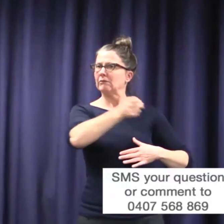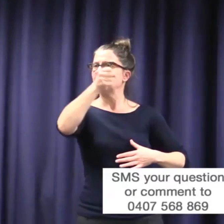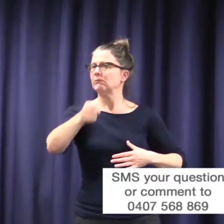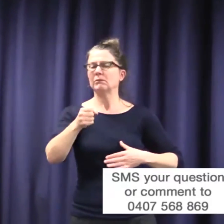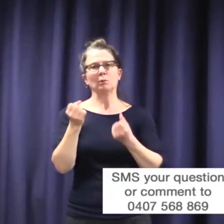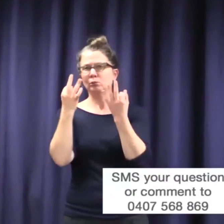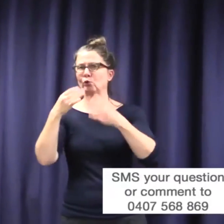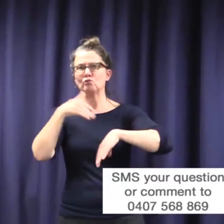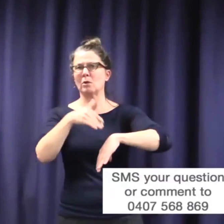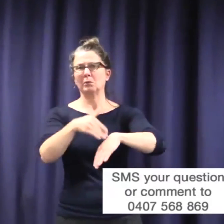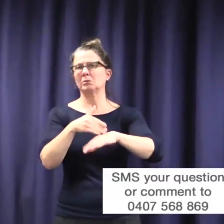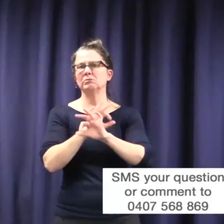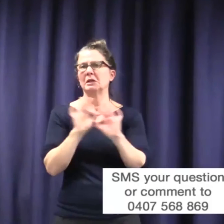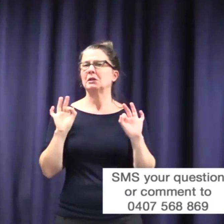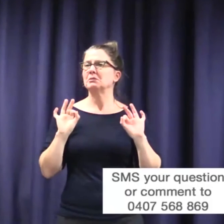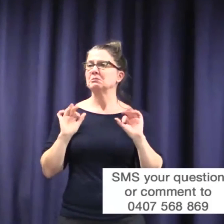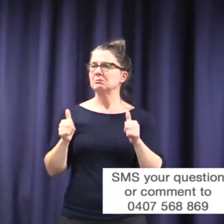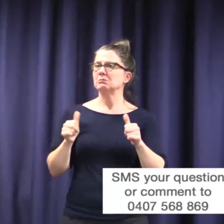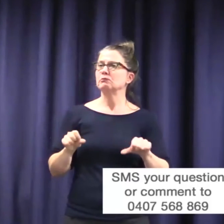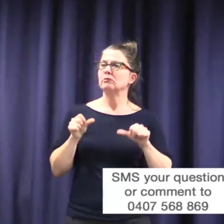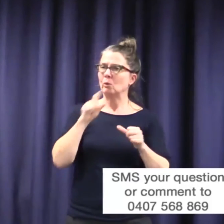problem with that at all.